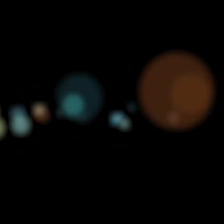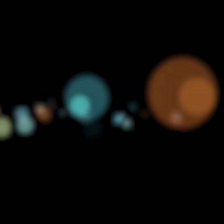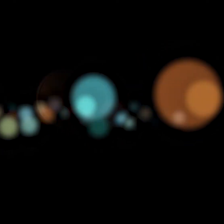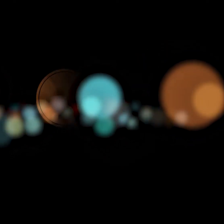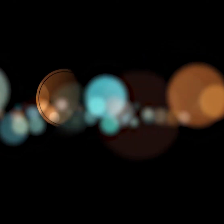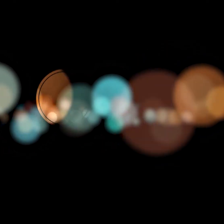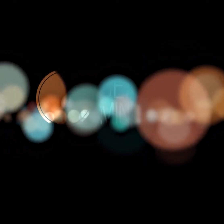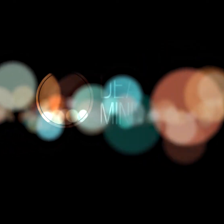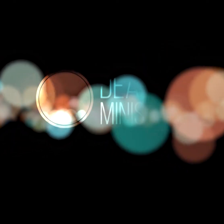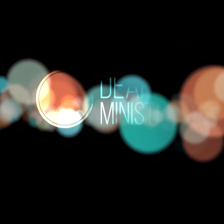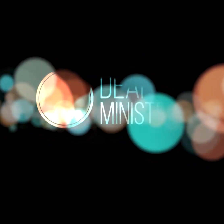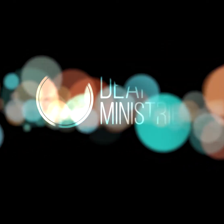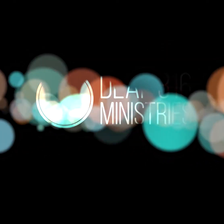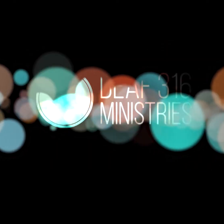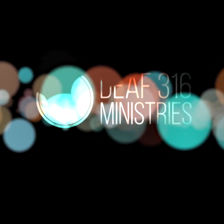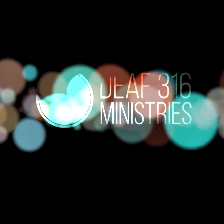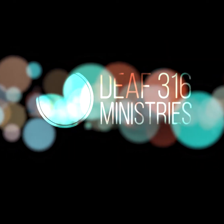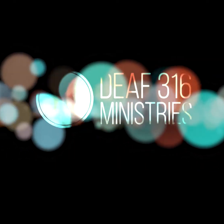Thank you.